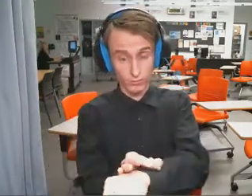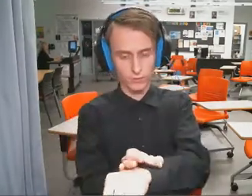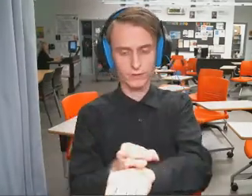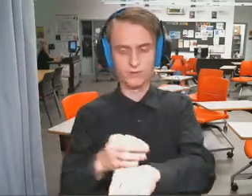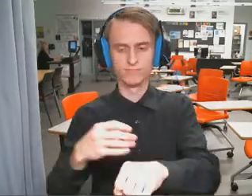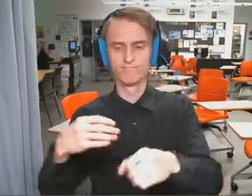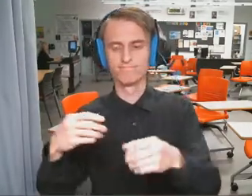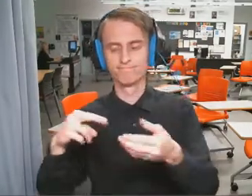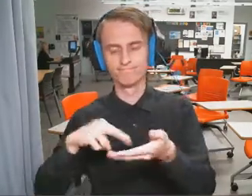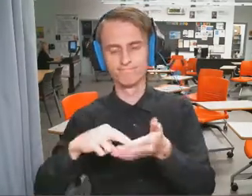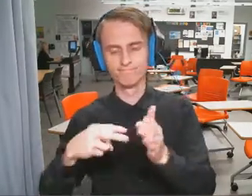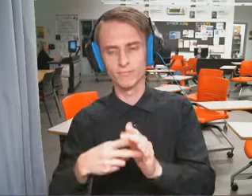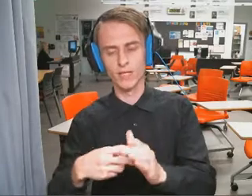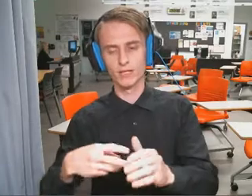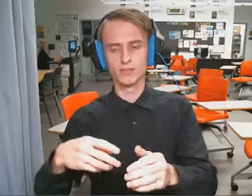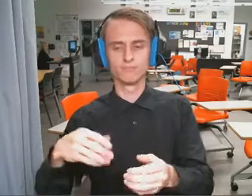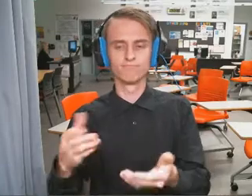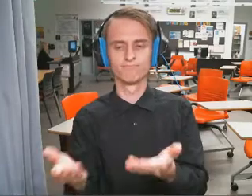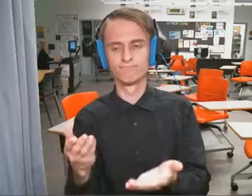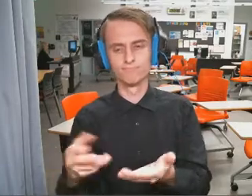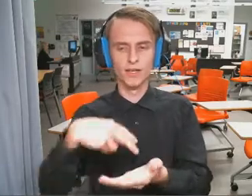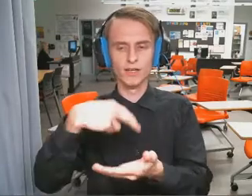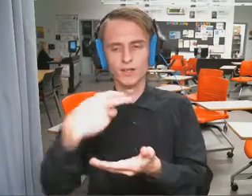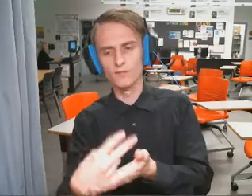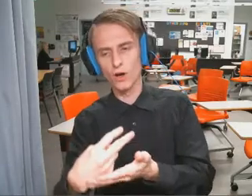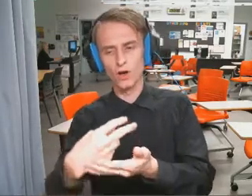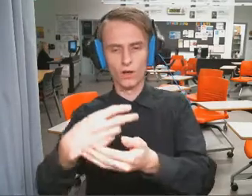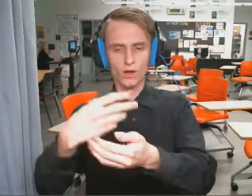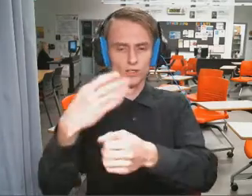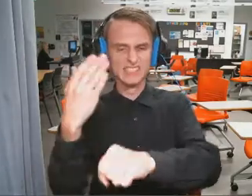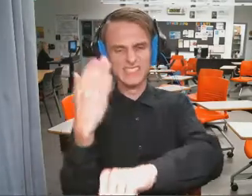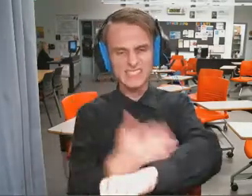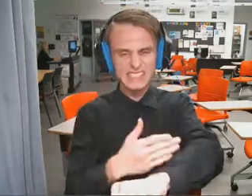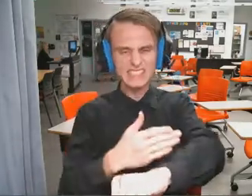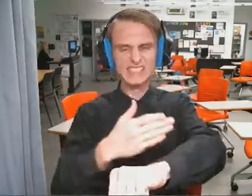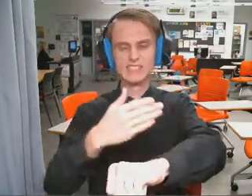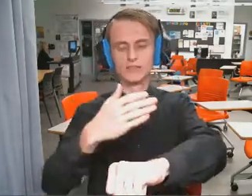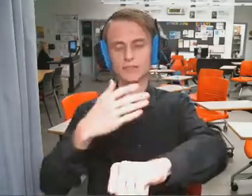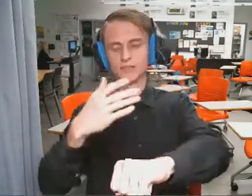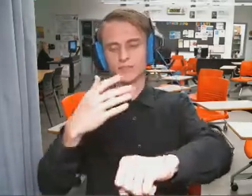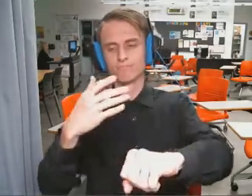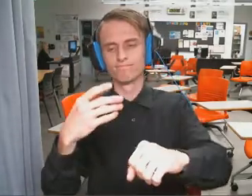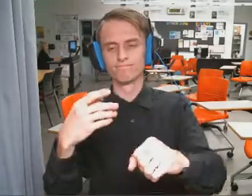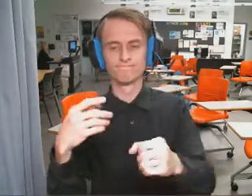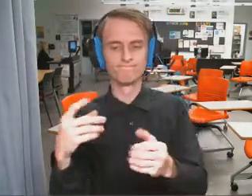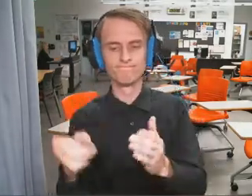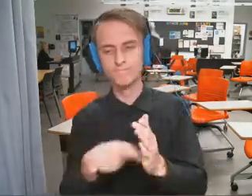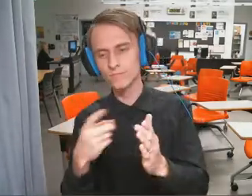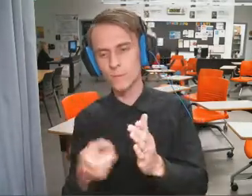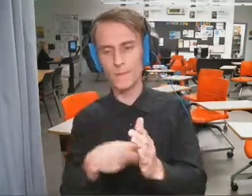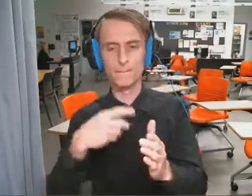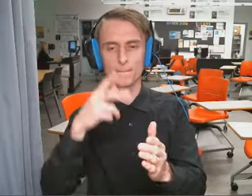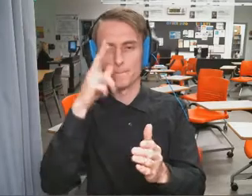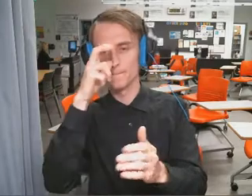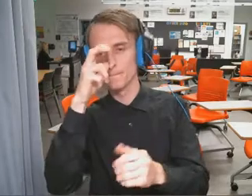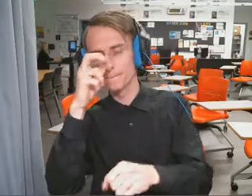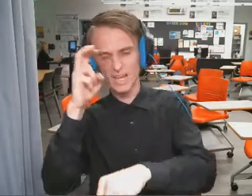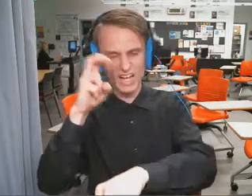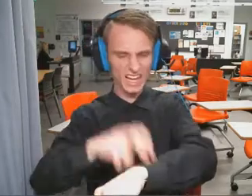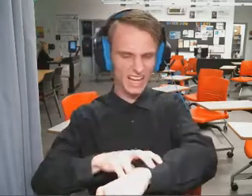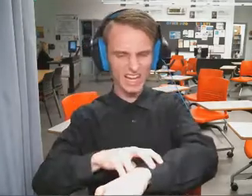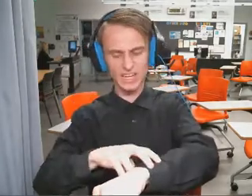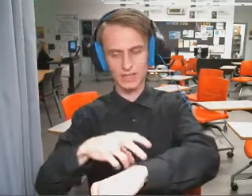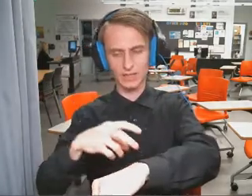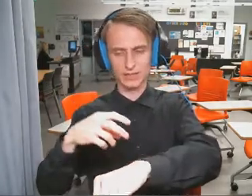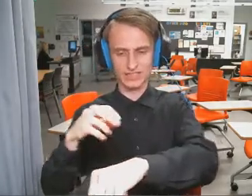hitting something, falling into something. Sometimes you can even get these if you get a bad mosquito bite, bug bite, you itch really hard